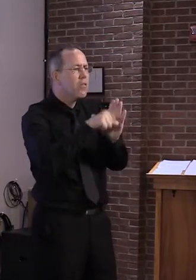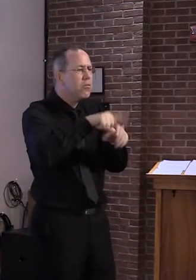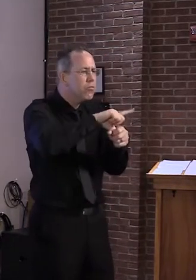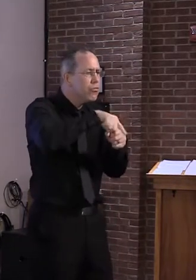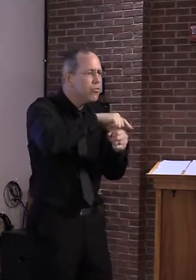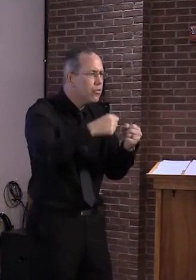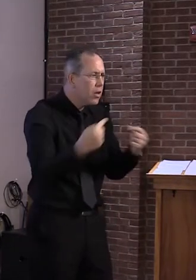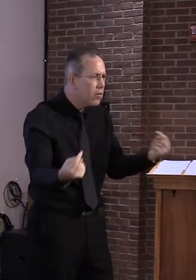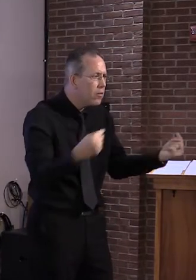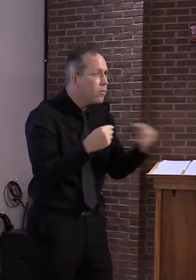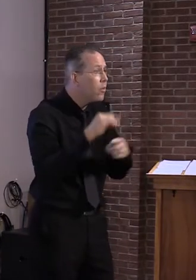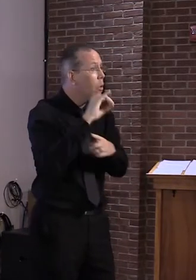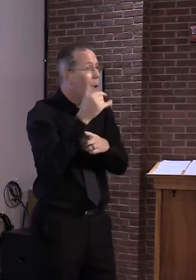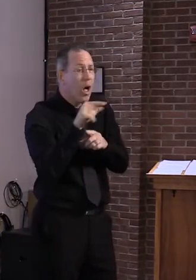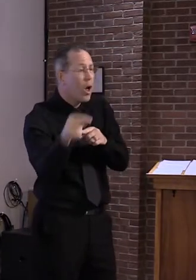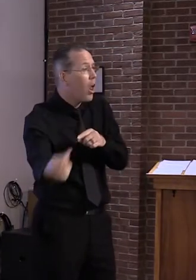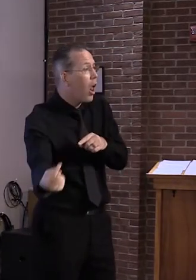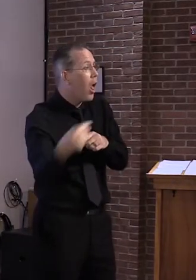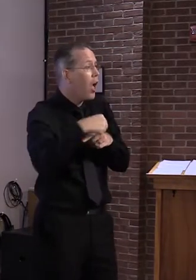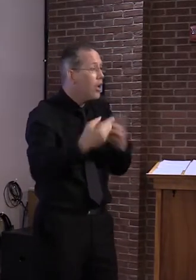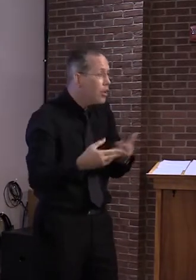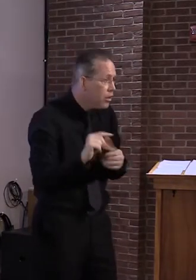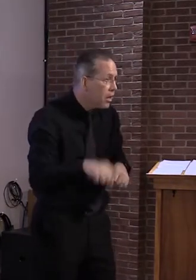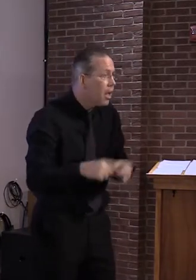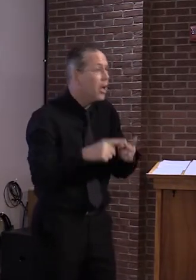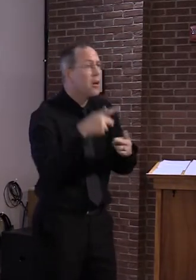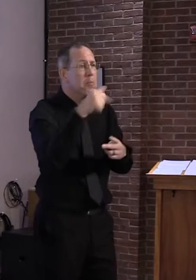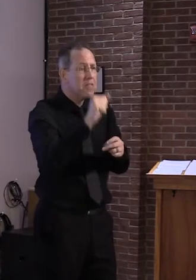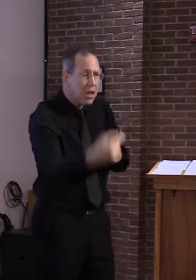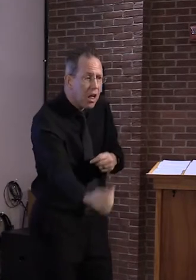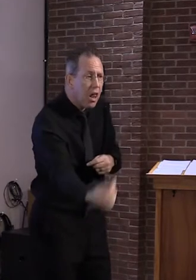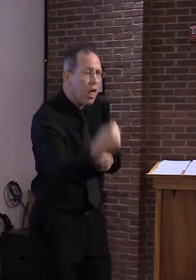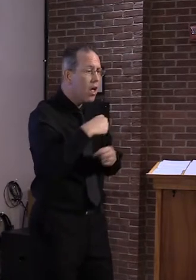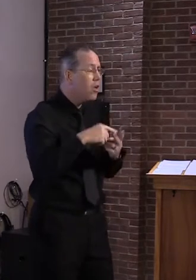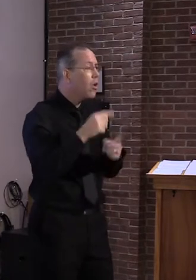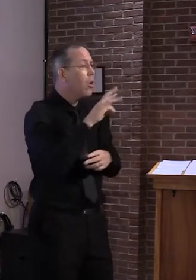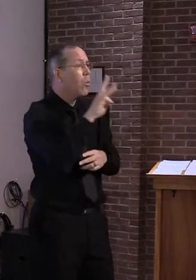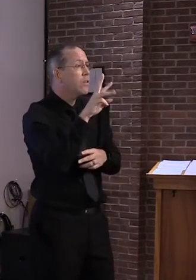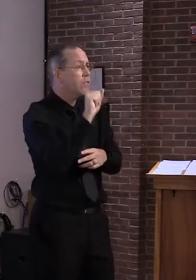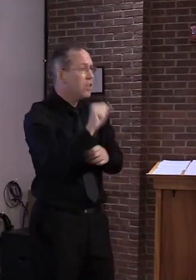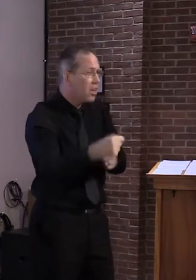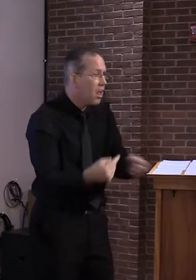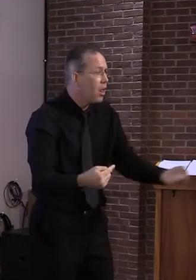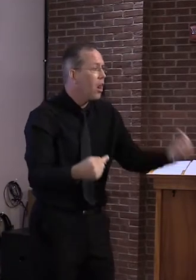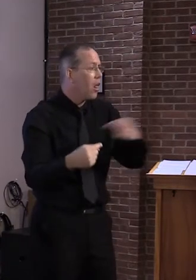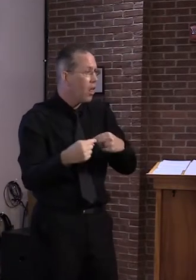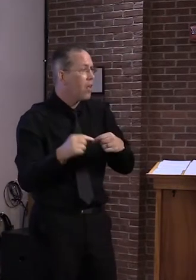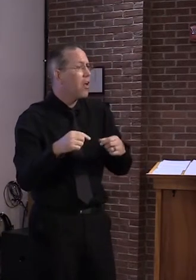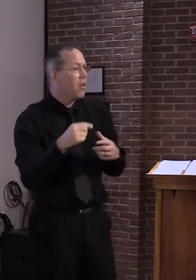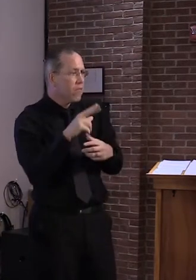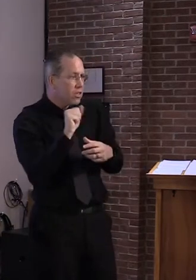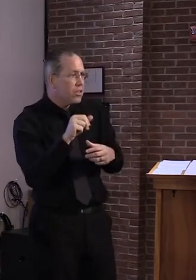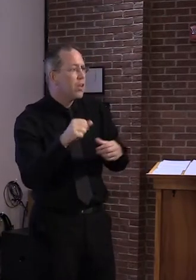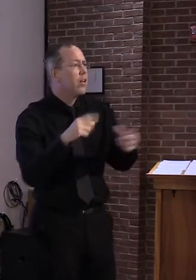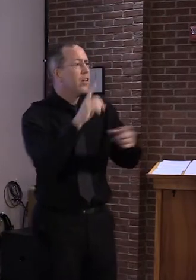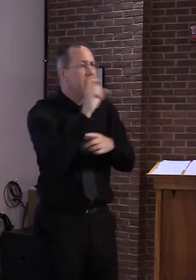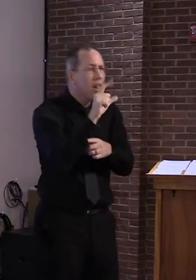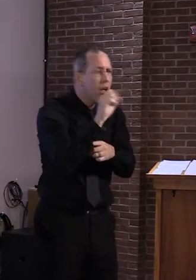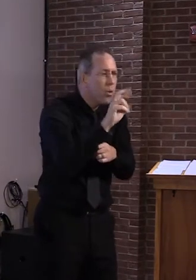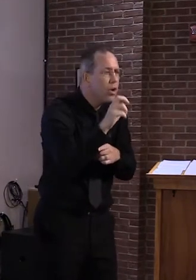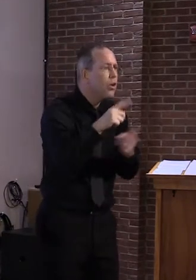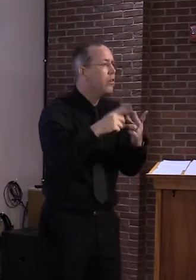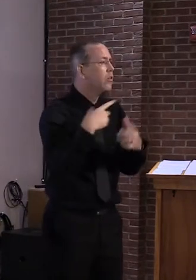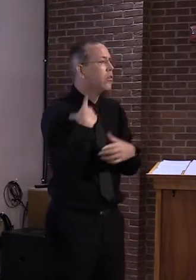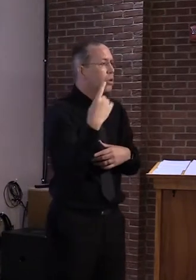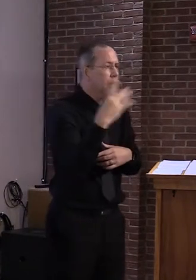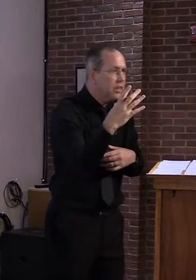Jersey, Delaware, Maryland, West Virginia, and Virginia, and also the District of Columbia. With the addition of these states and the counties